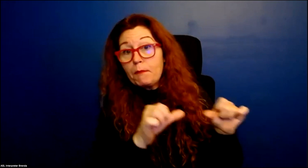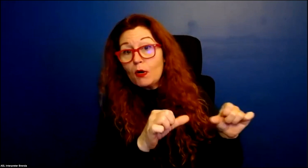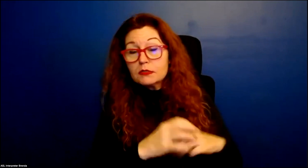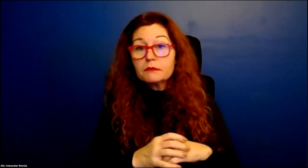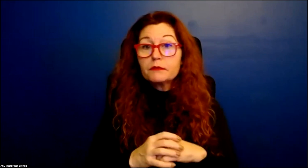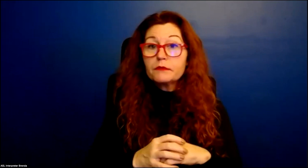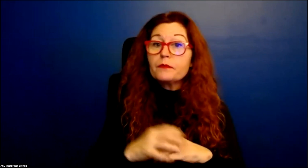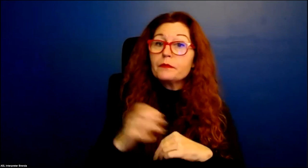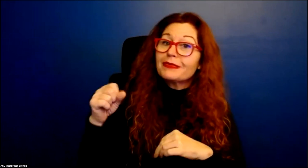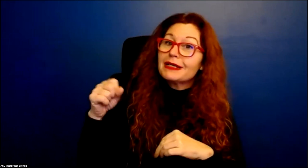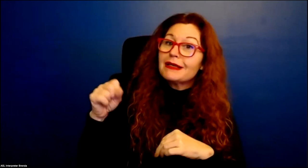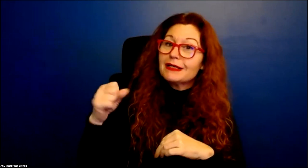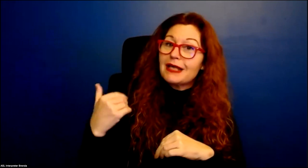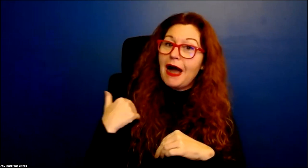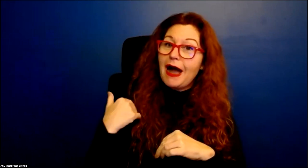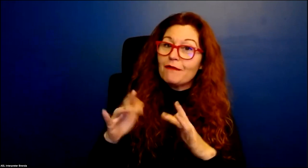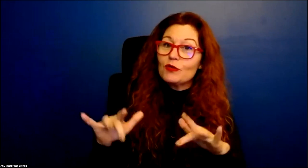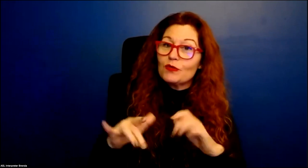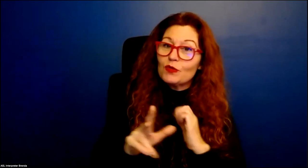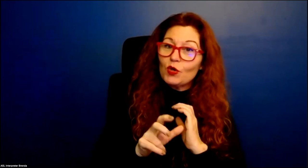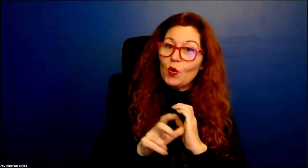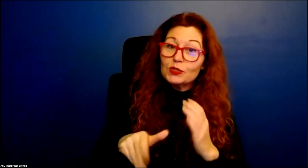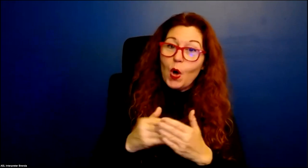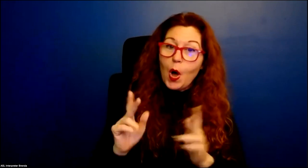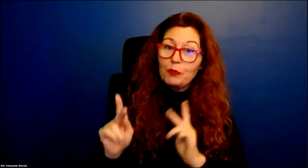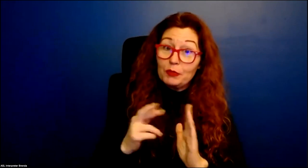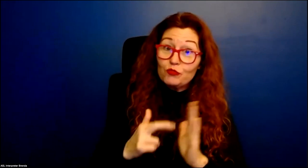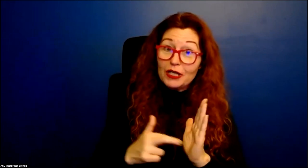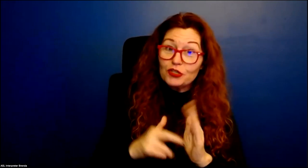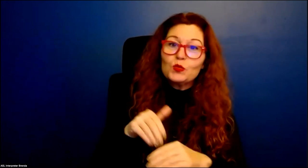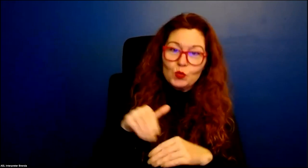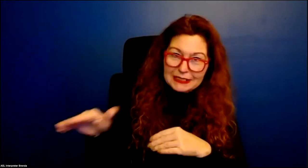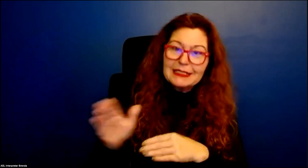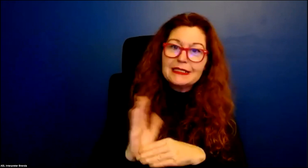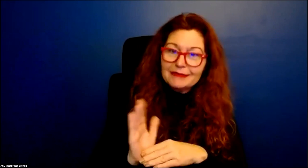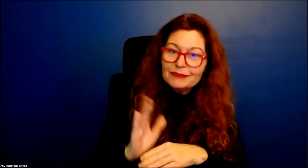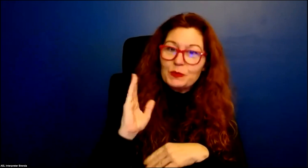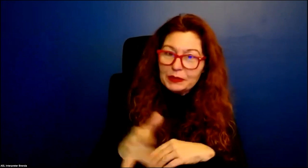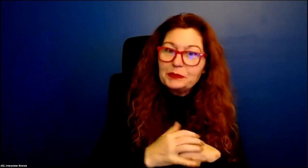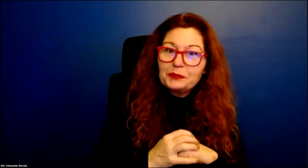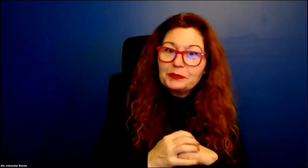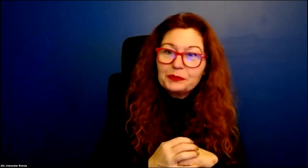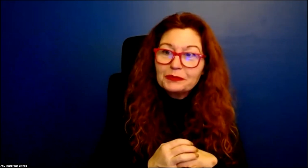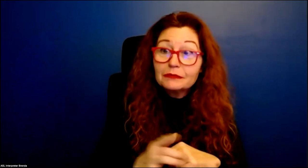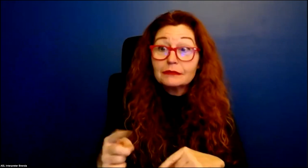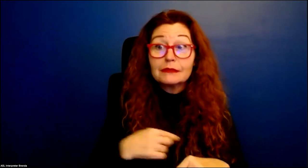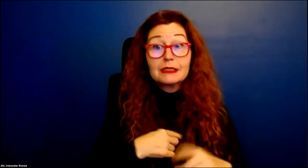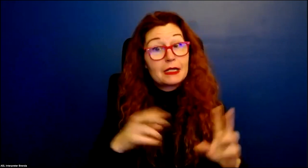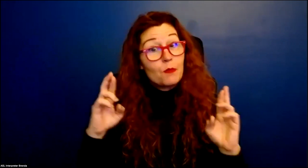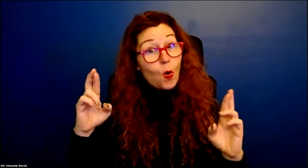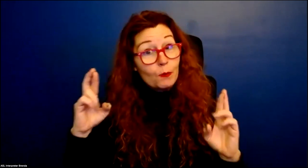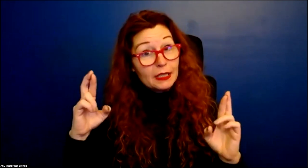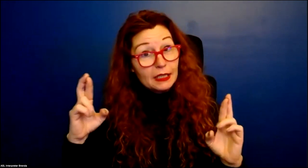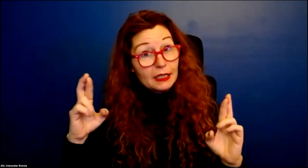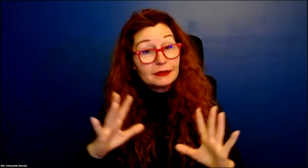send out the recording to all registrants. Great, great. And I'm hoping, I'm just saying this